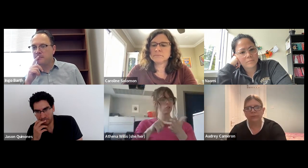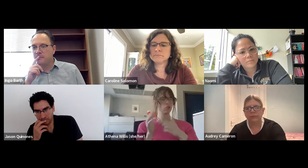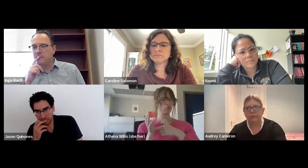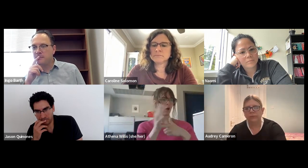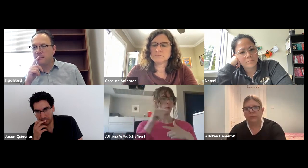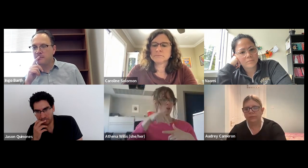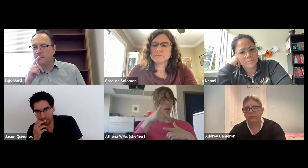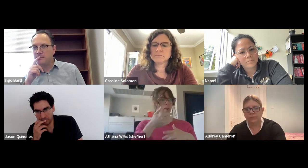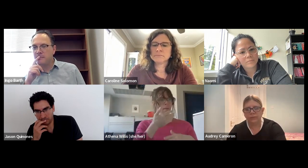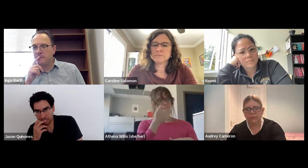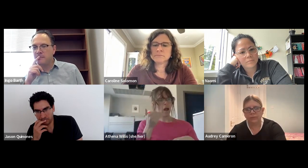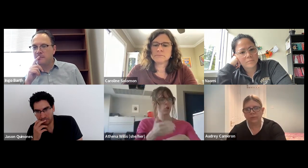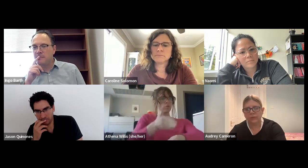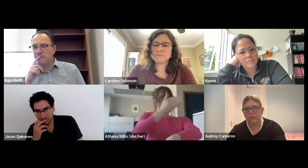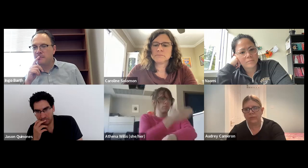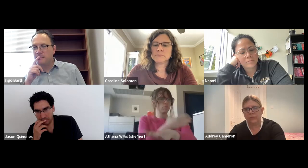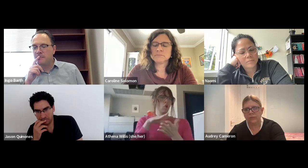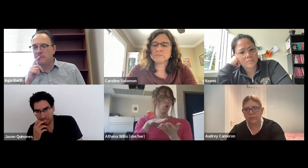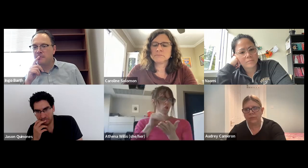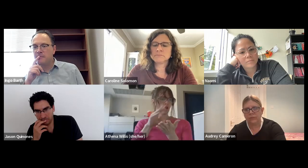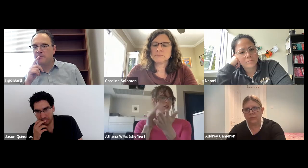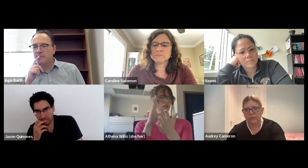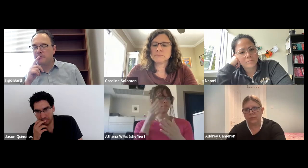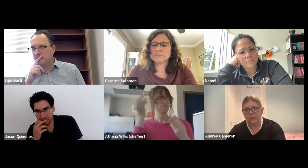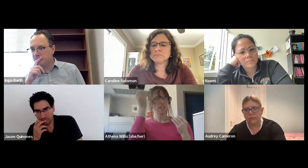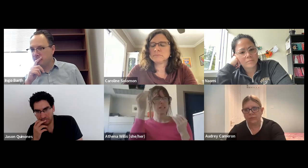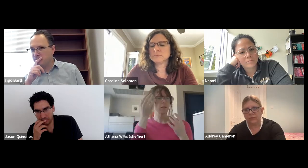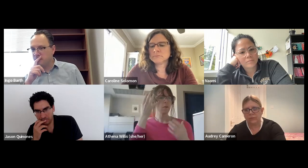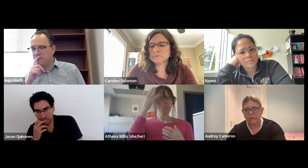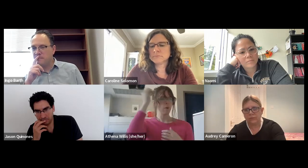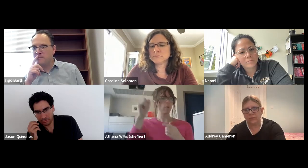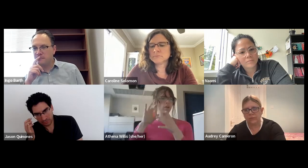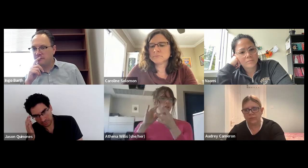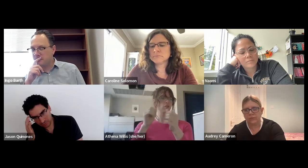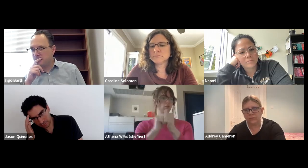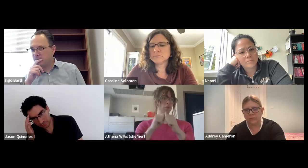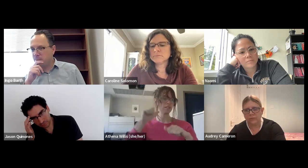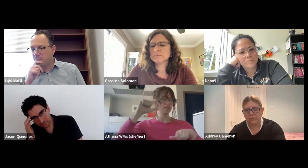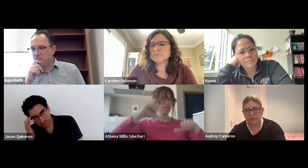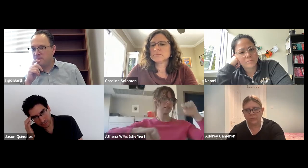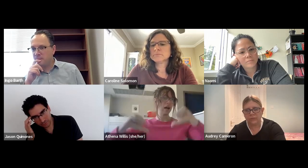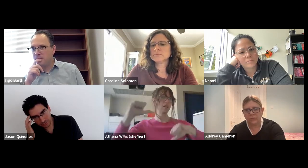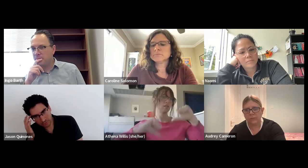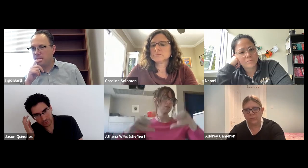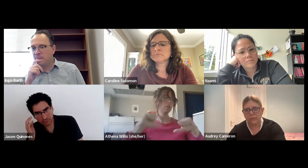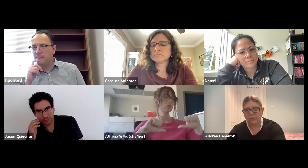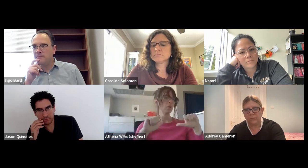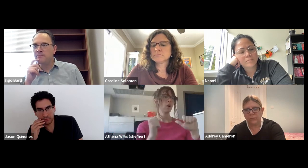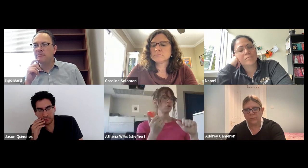an increase in research about gestures, and that learning about gestures improves memory retention, the way of thinking